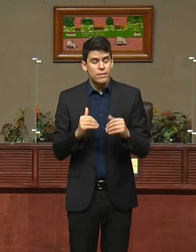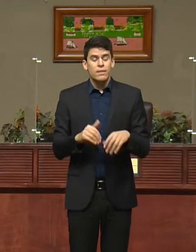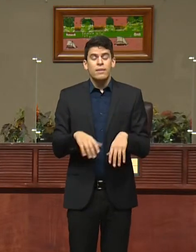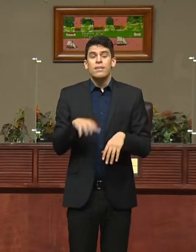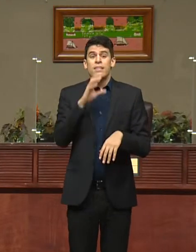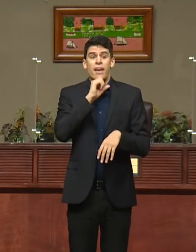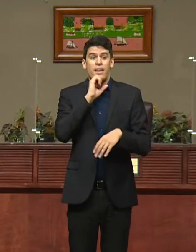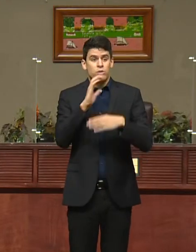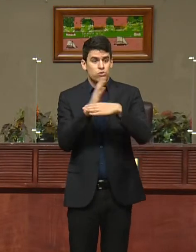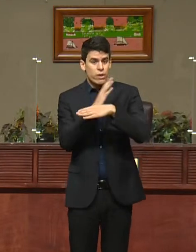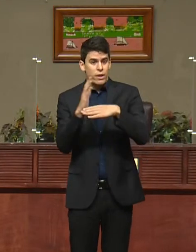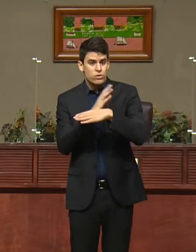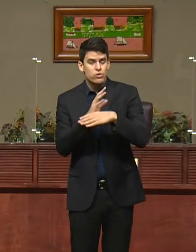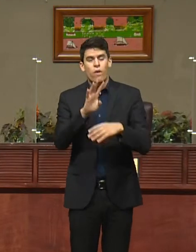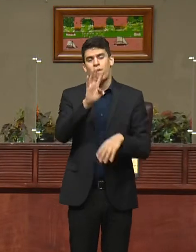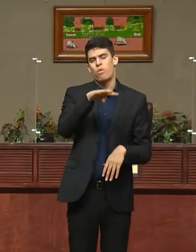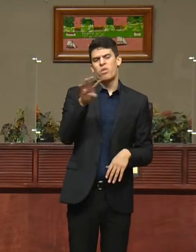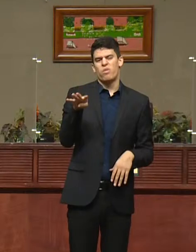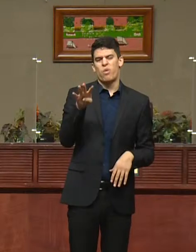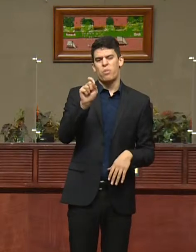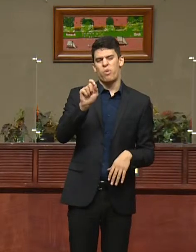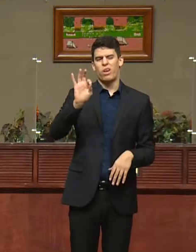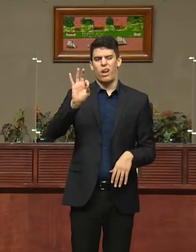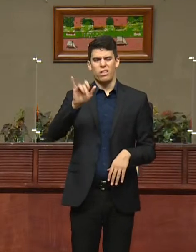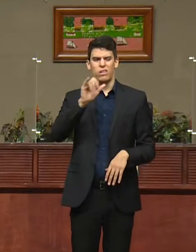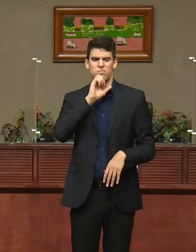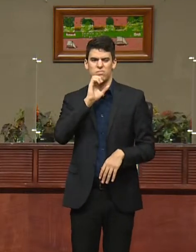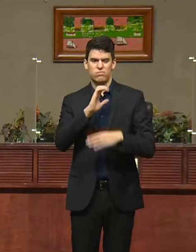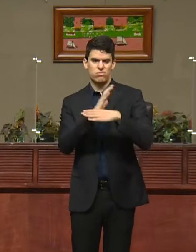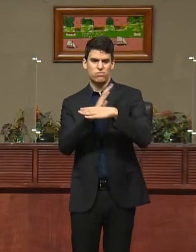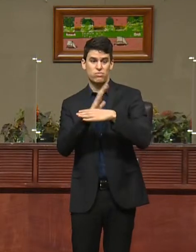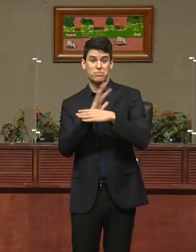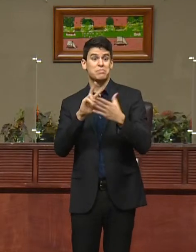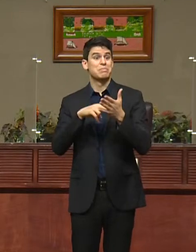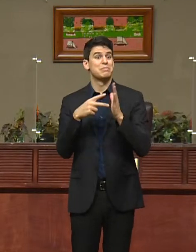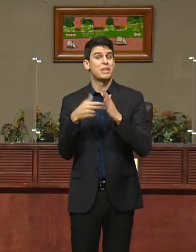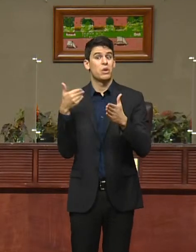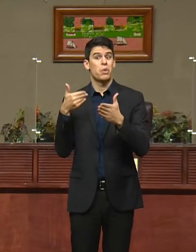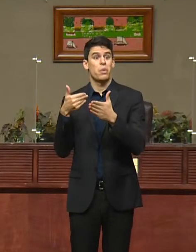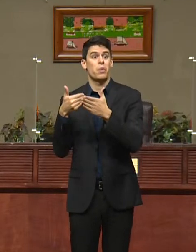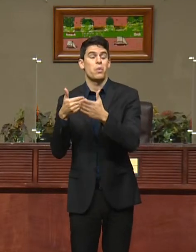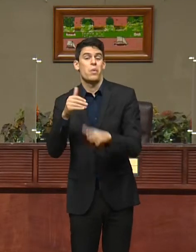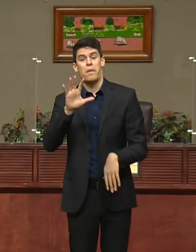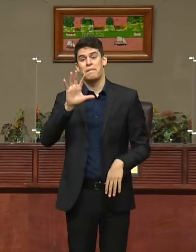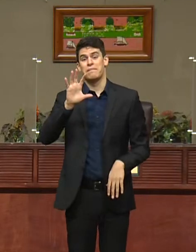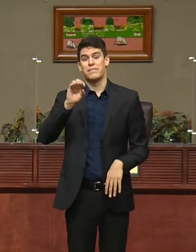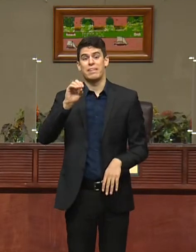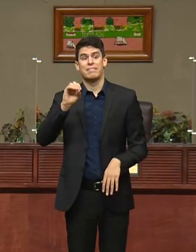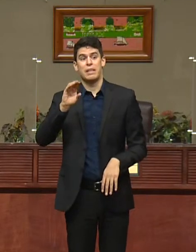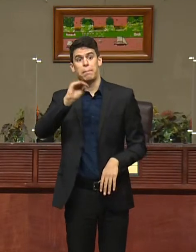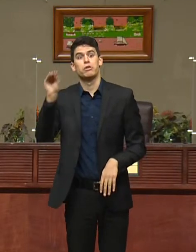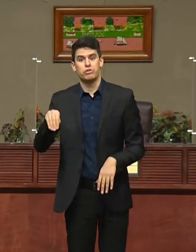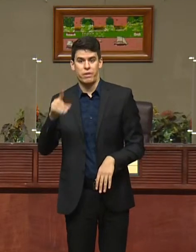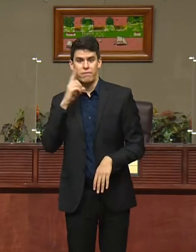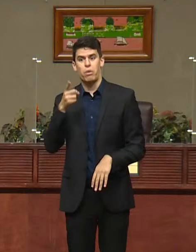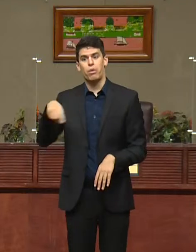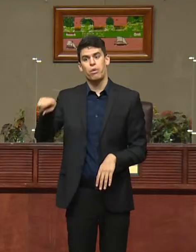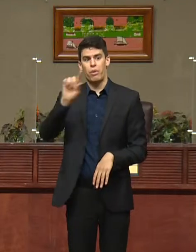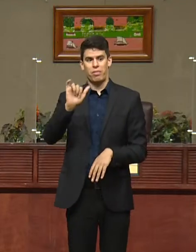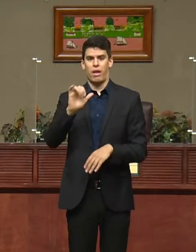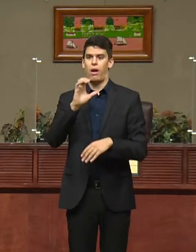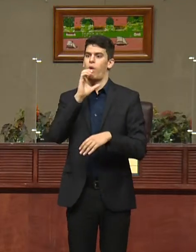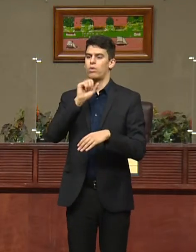of 44.9, so we are getting close to the 50% in 65 years and older, and we probably can achieve